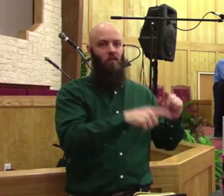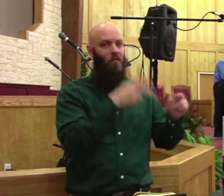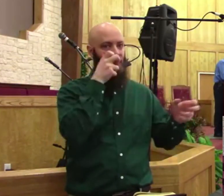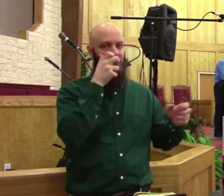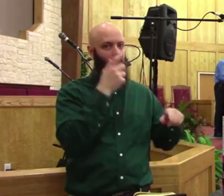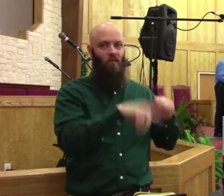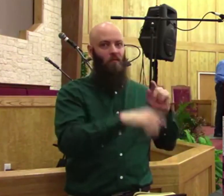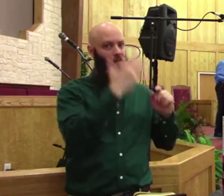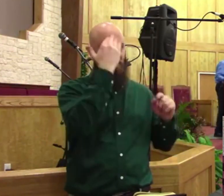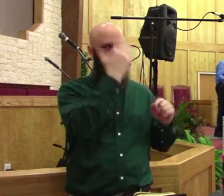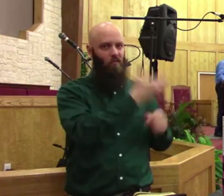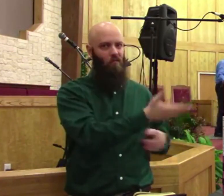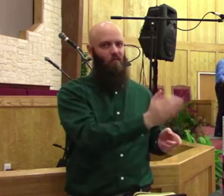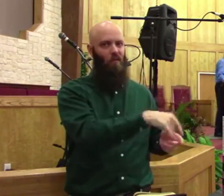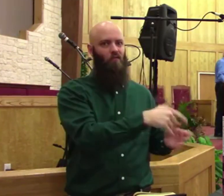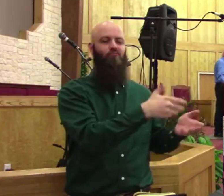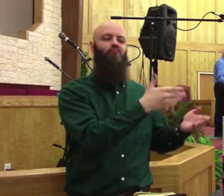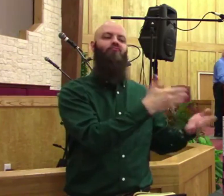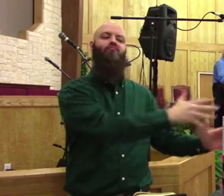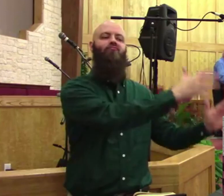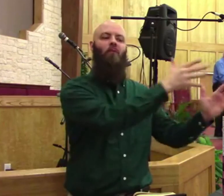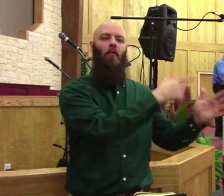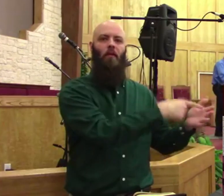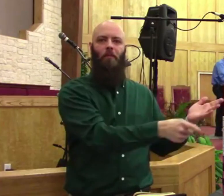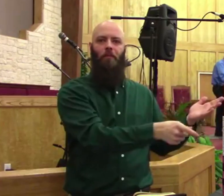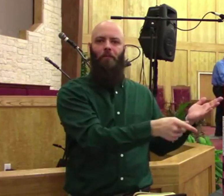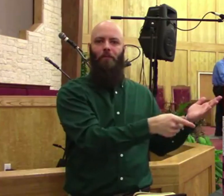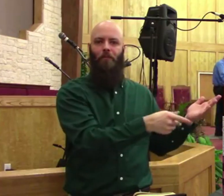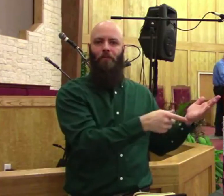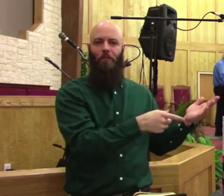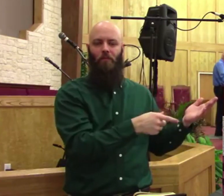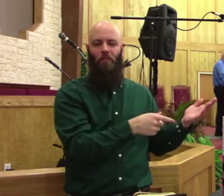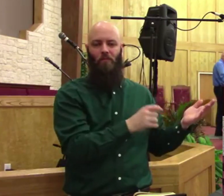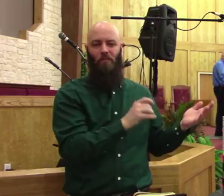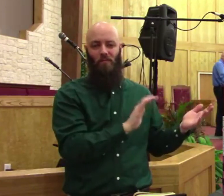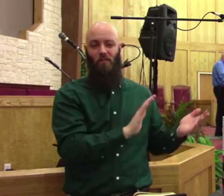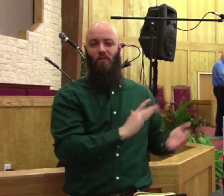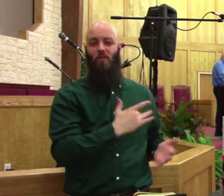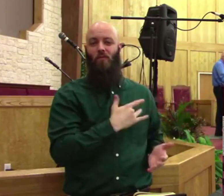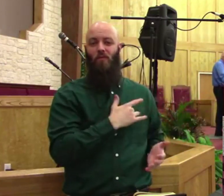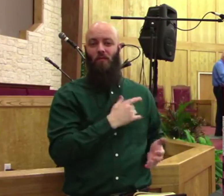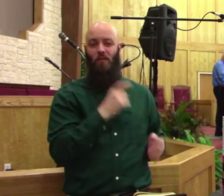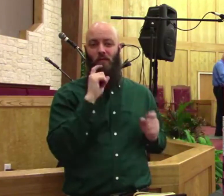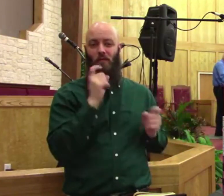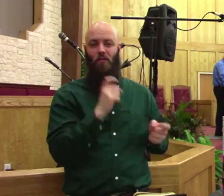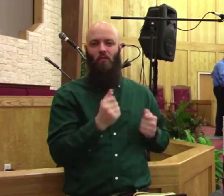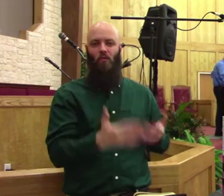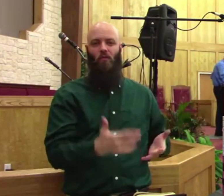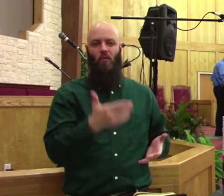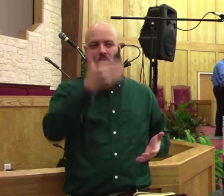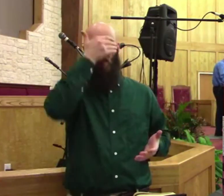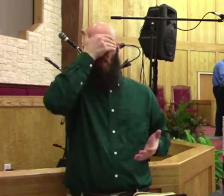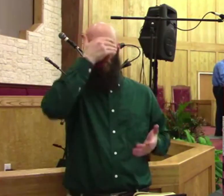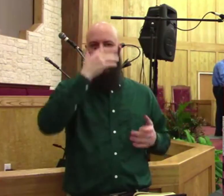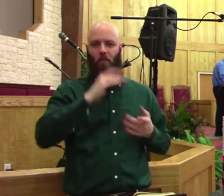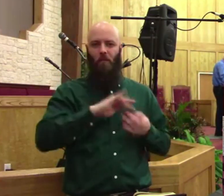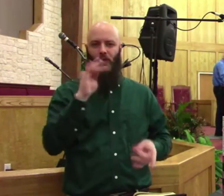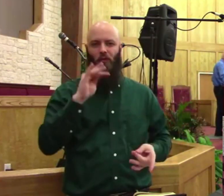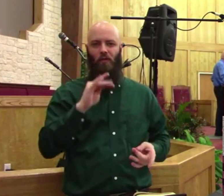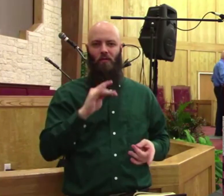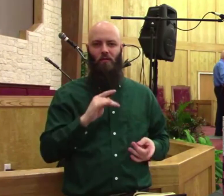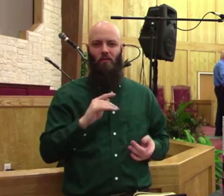So his sinful heart caused him to be spiritually blind and spiritually